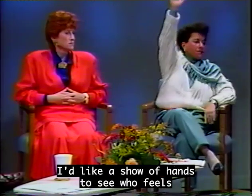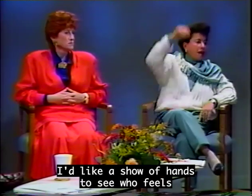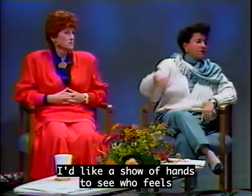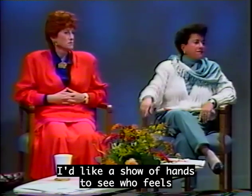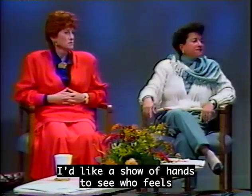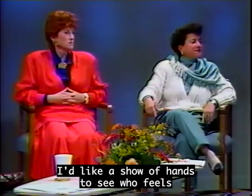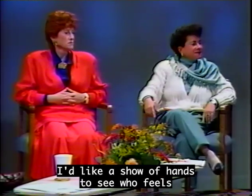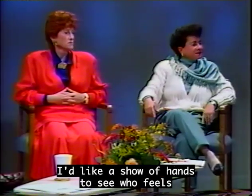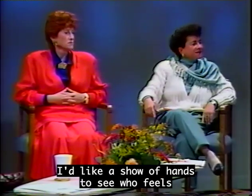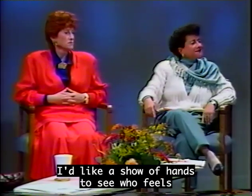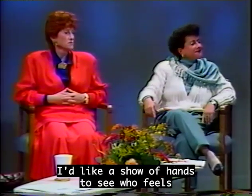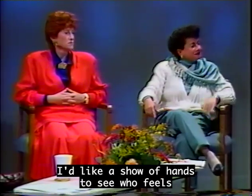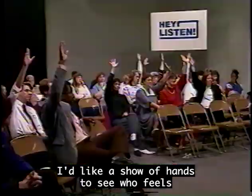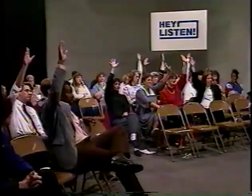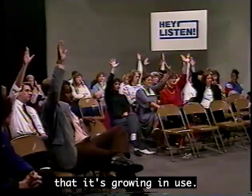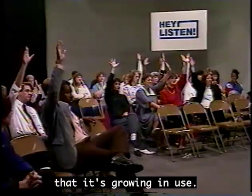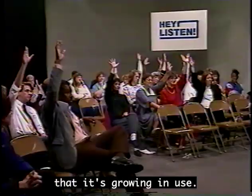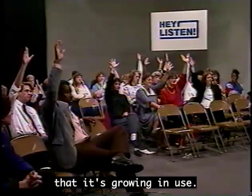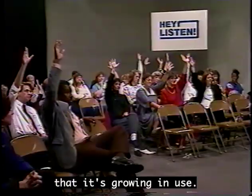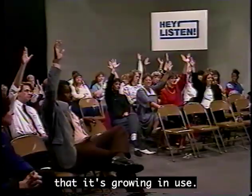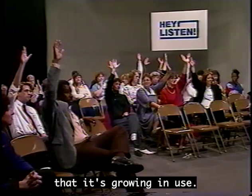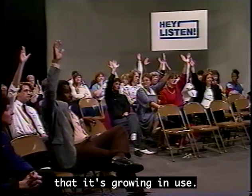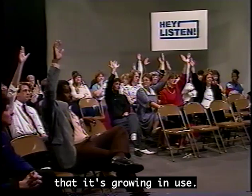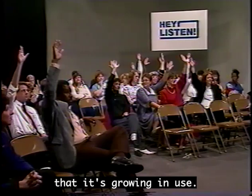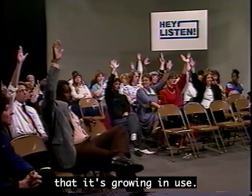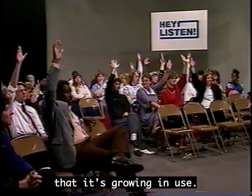of hands to see who feels that it's growing in use.